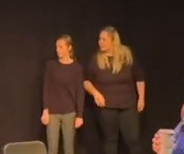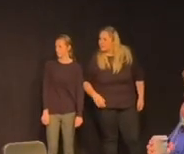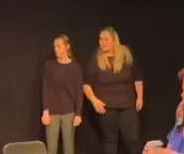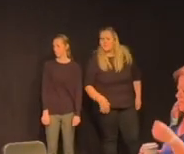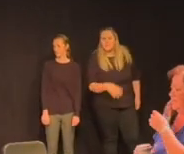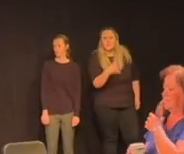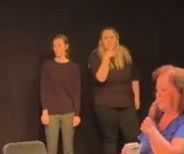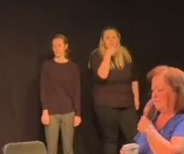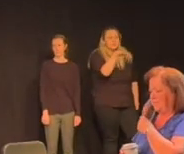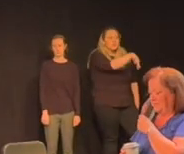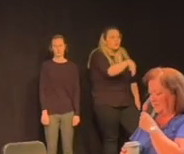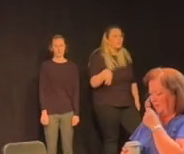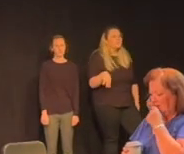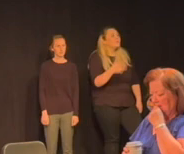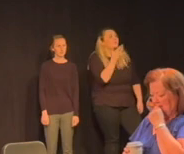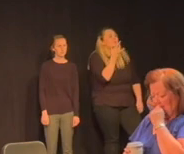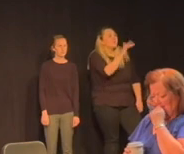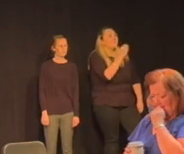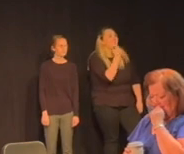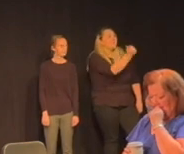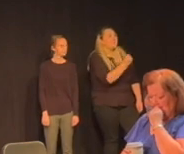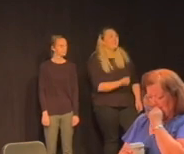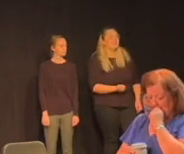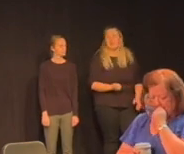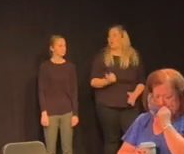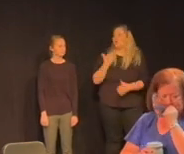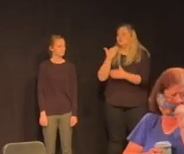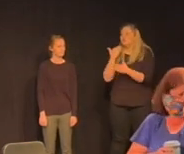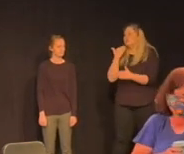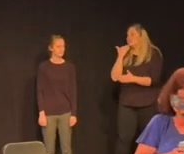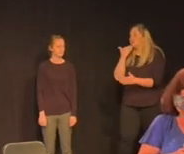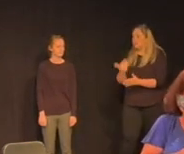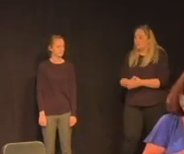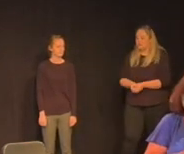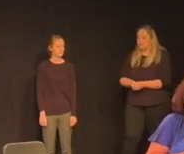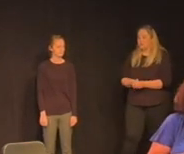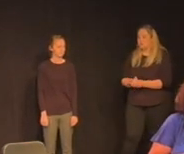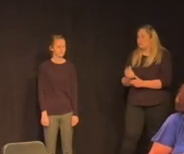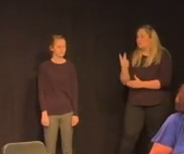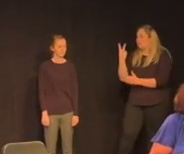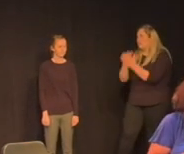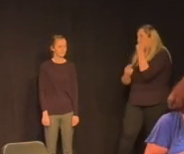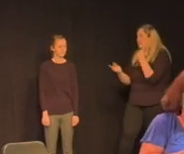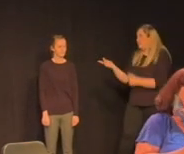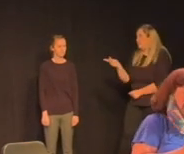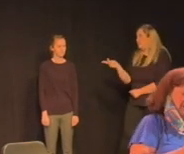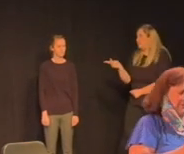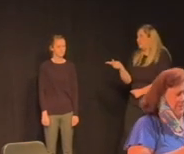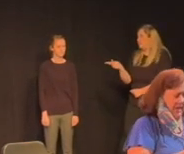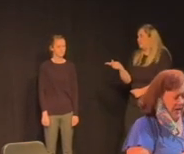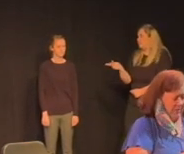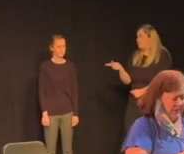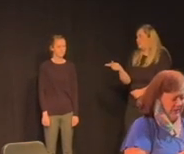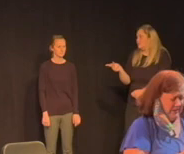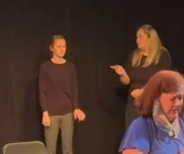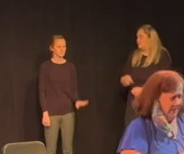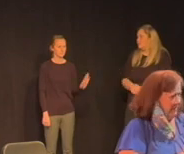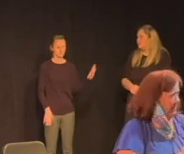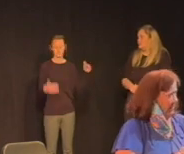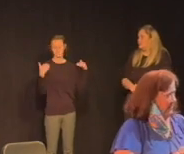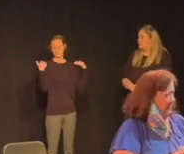Just ignore her. Good luck. Thank you. Both. Go. Leave me out of